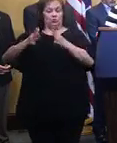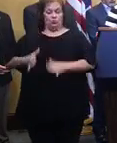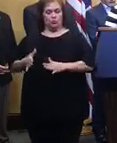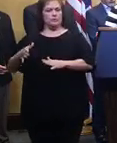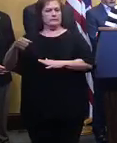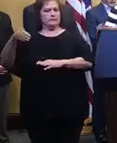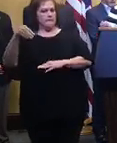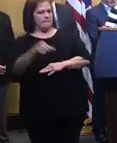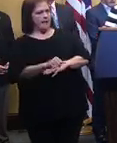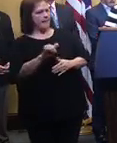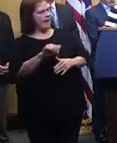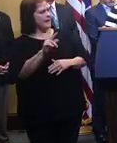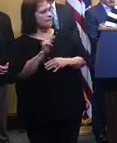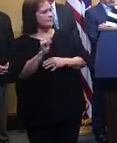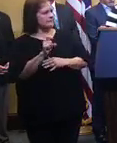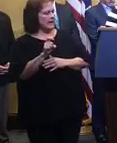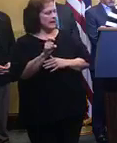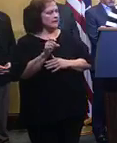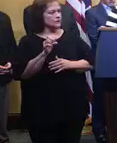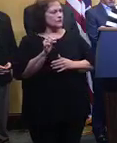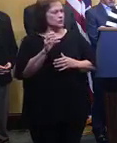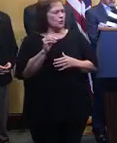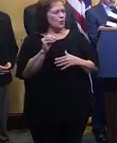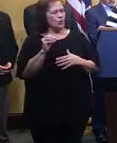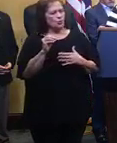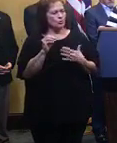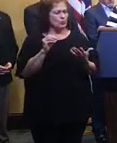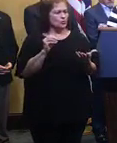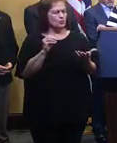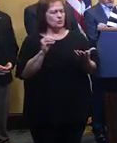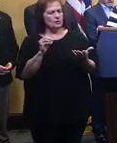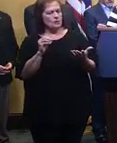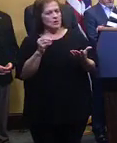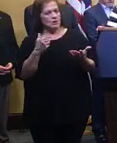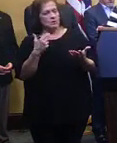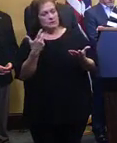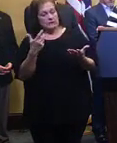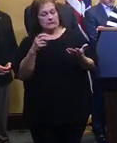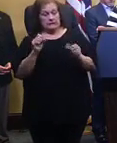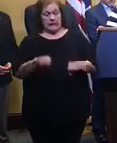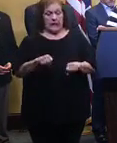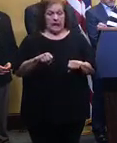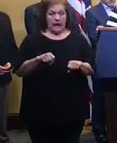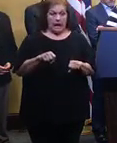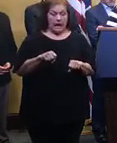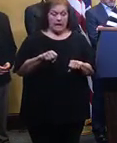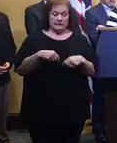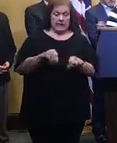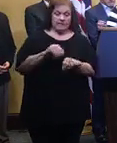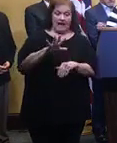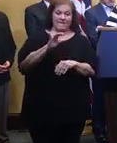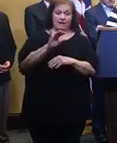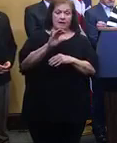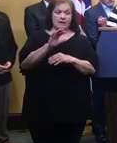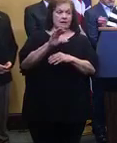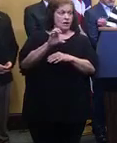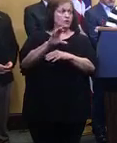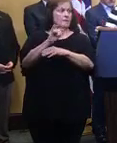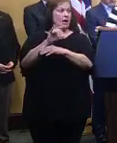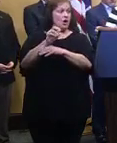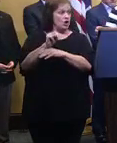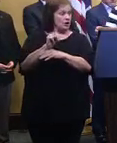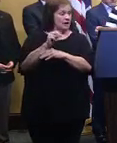for really their consideration of our ability to sell $500 million in bond sales. That again will go